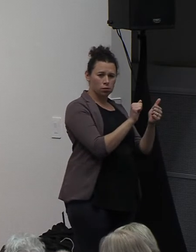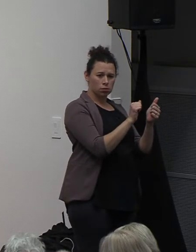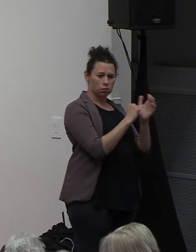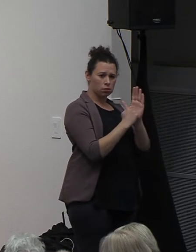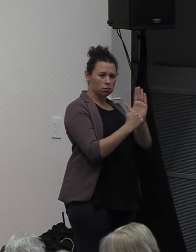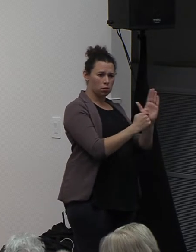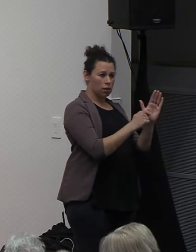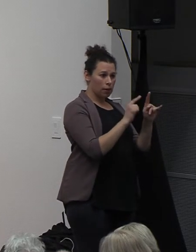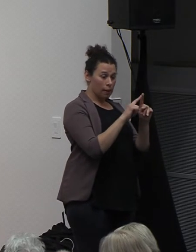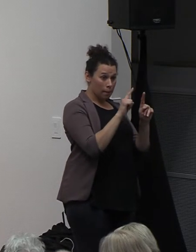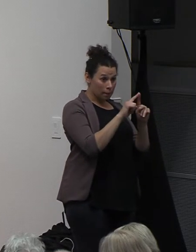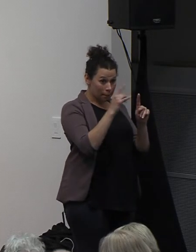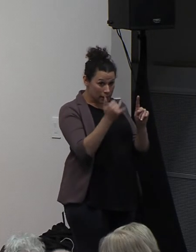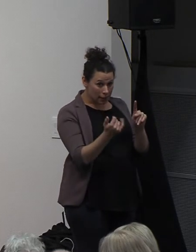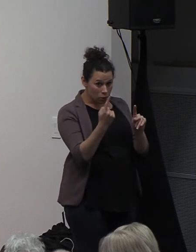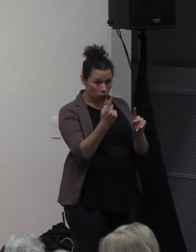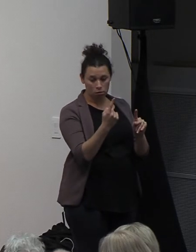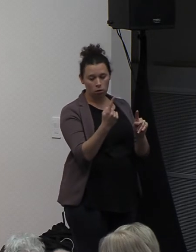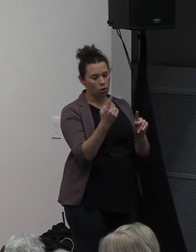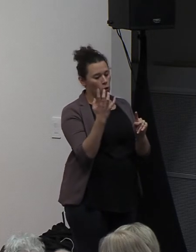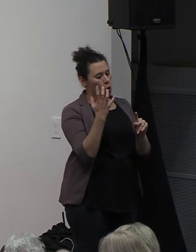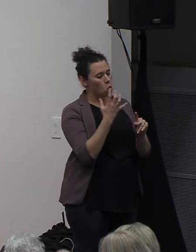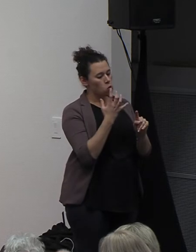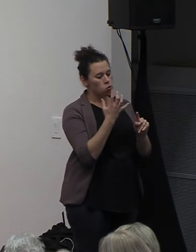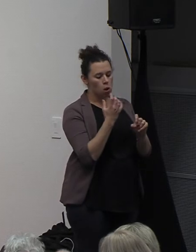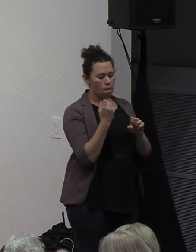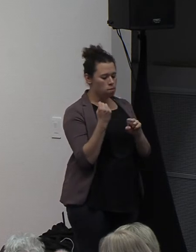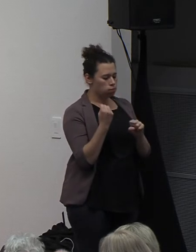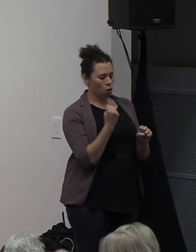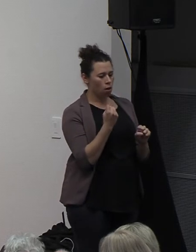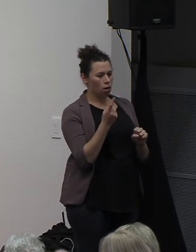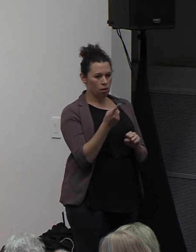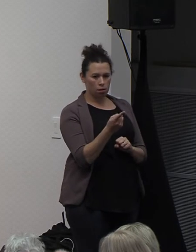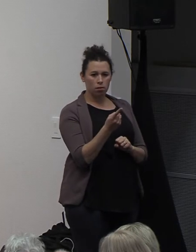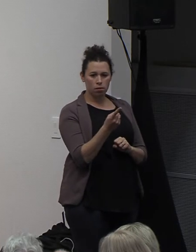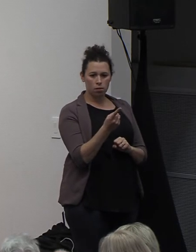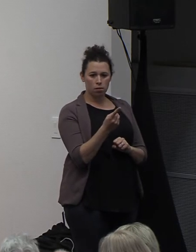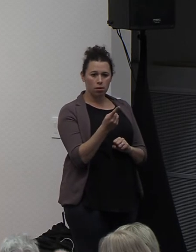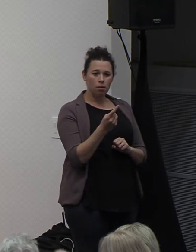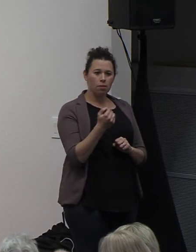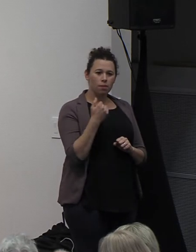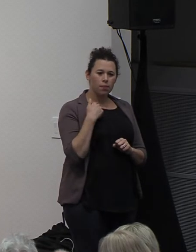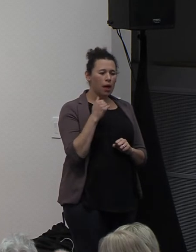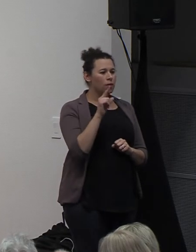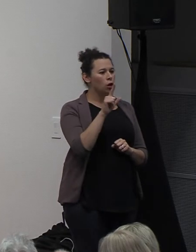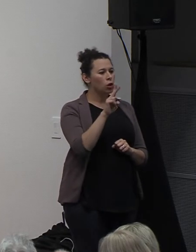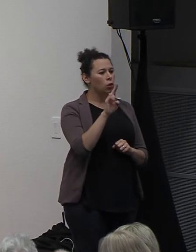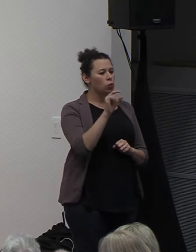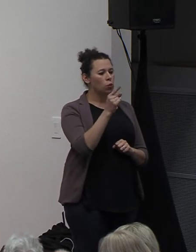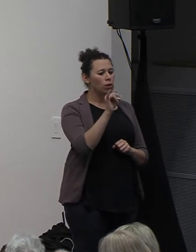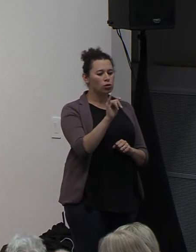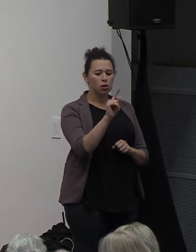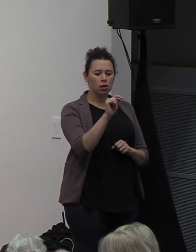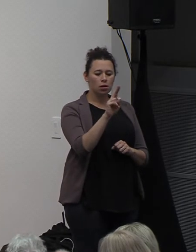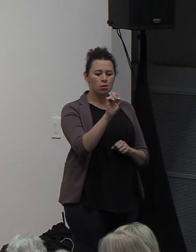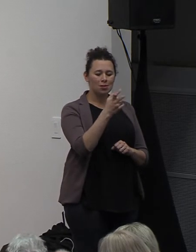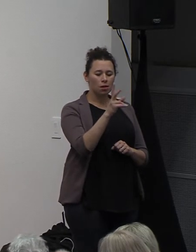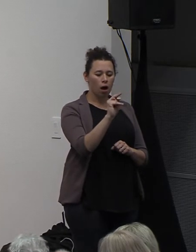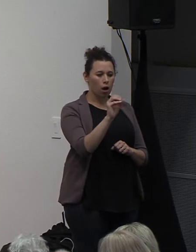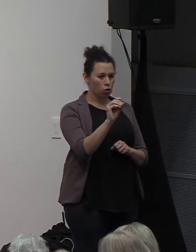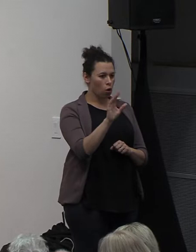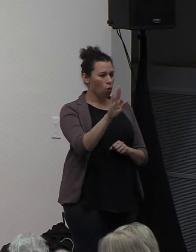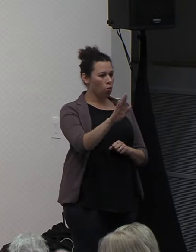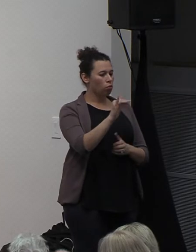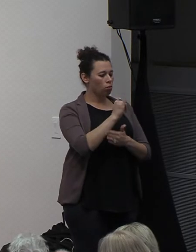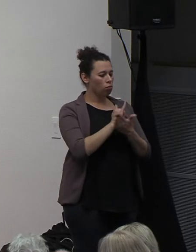to us quite like this one. Bringing Luigi Toscano's Lest We Forget here to St. Louis